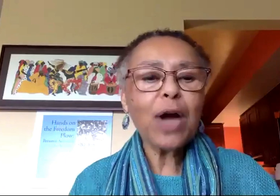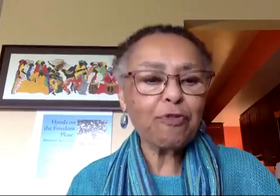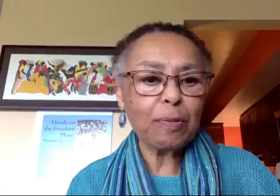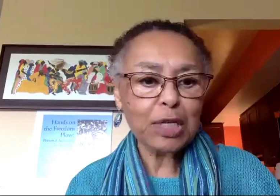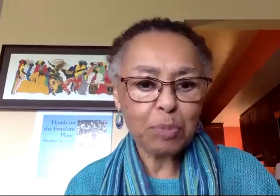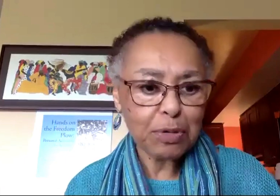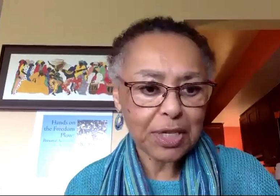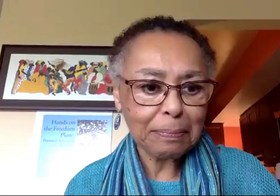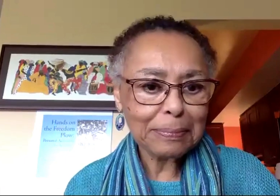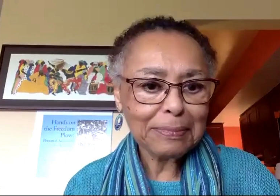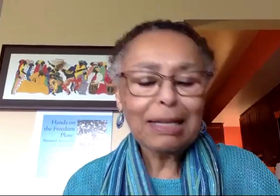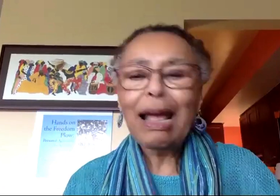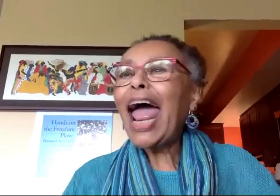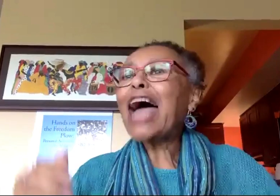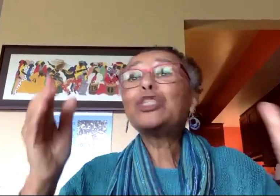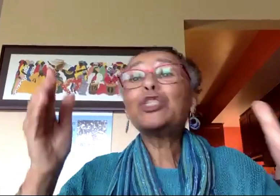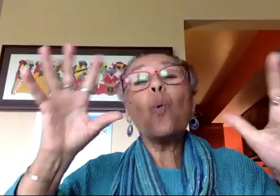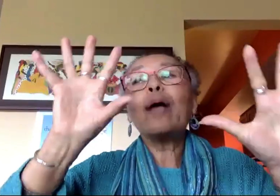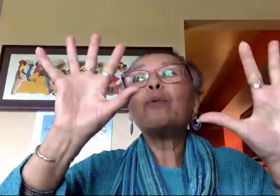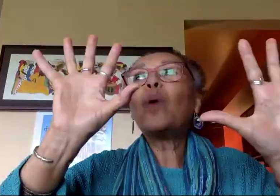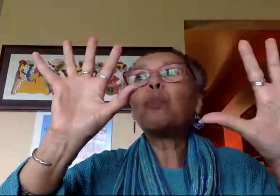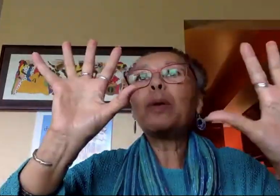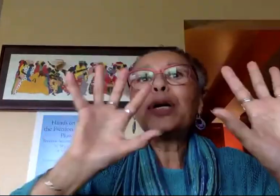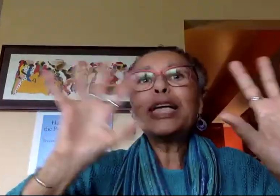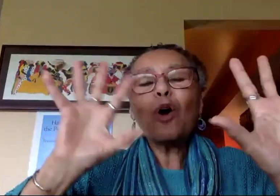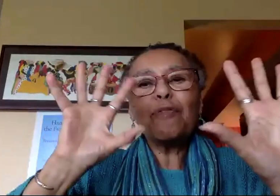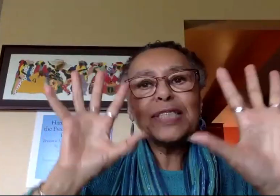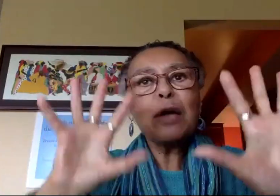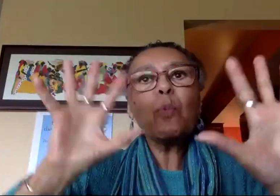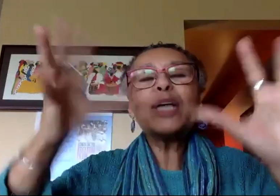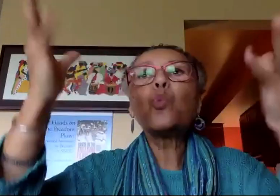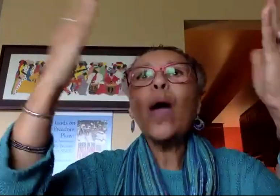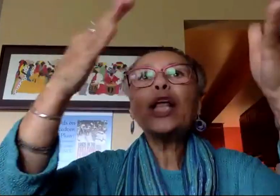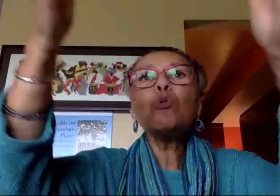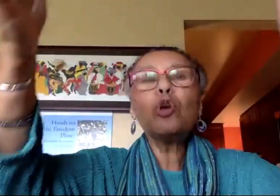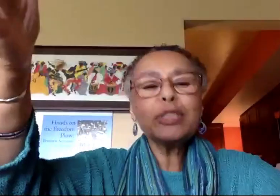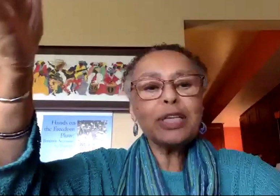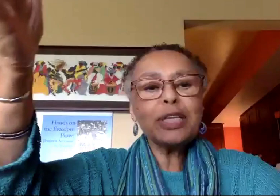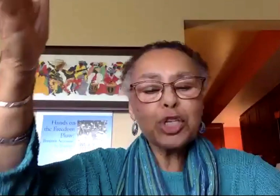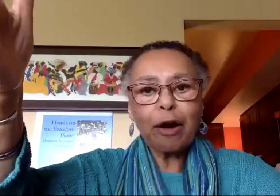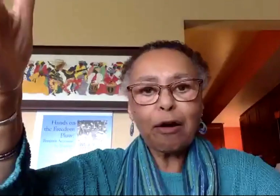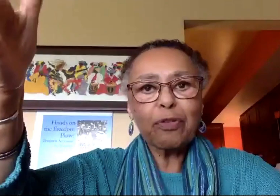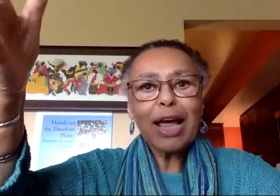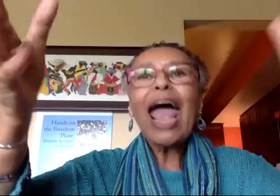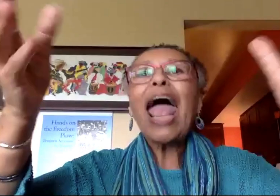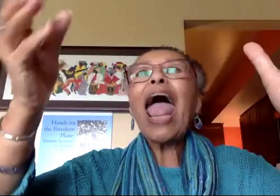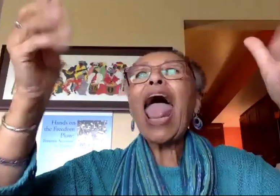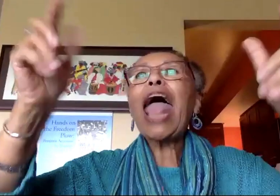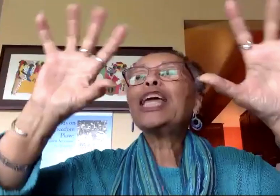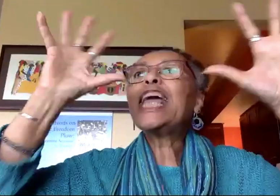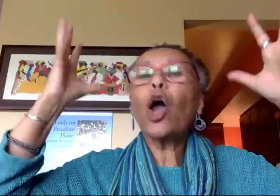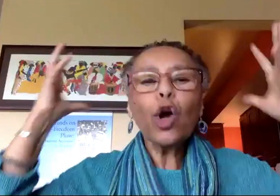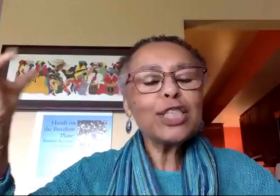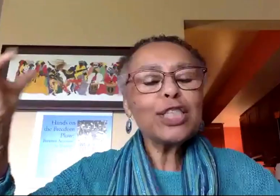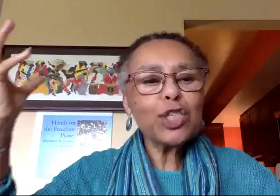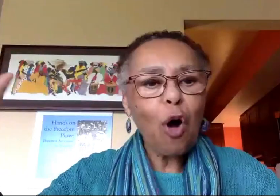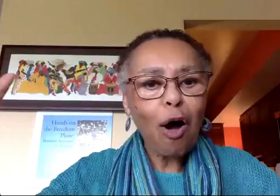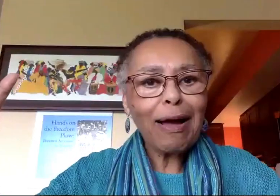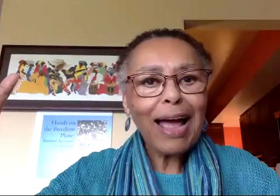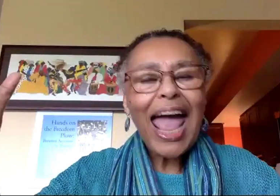that you got from this music. And so what Bernice often said was, when you looked at the sheriff and he heard